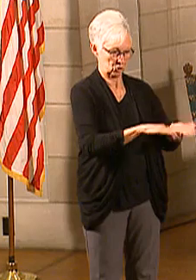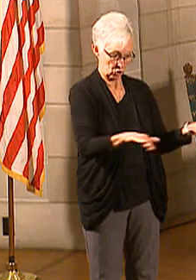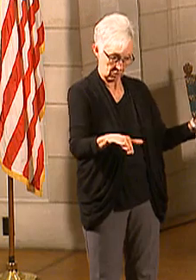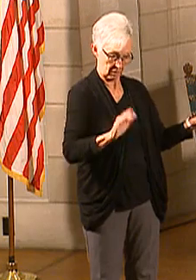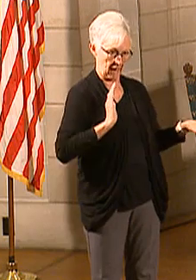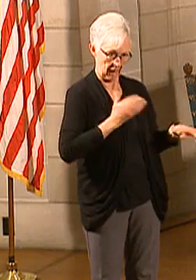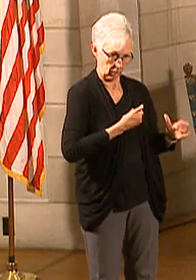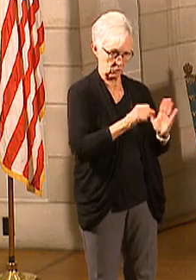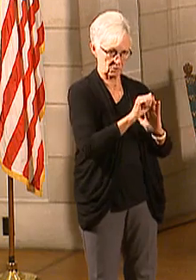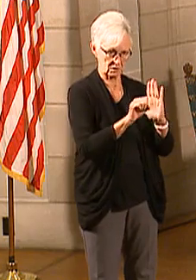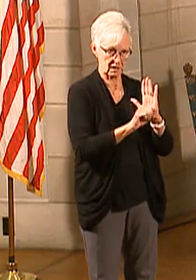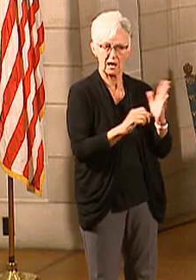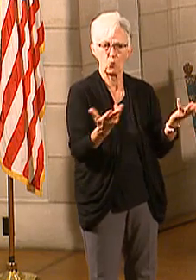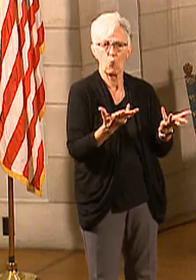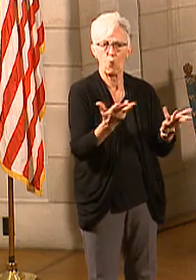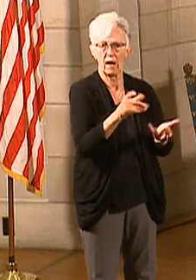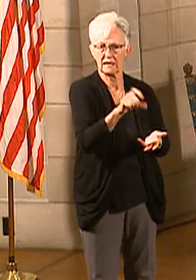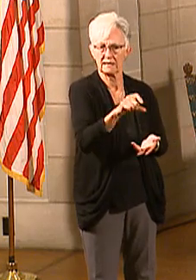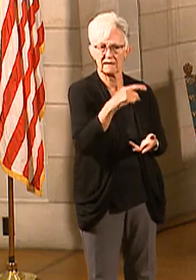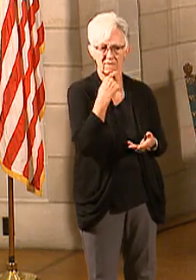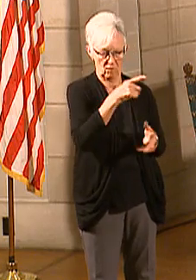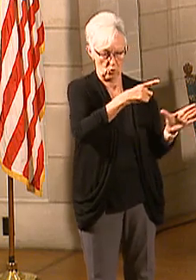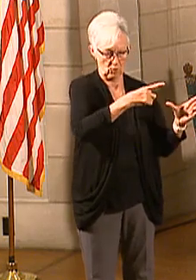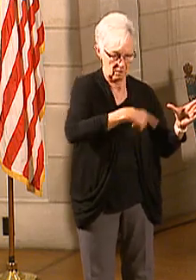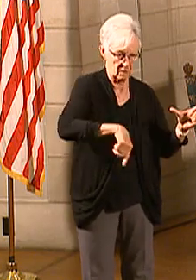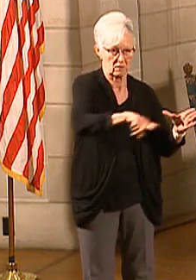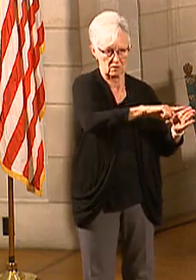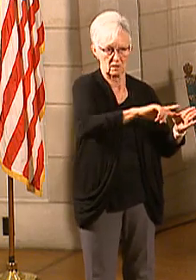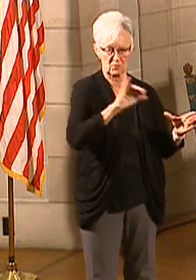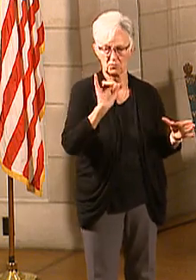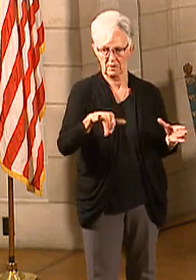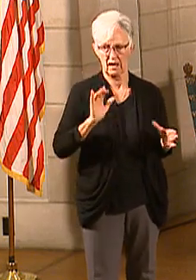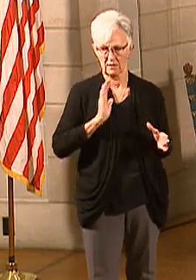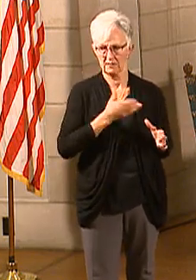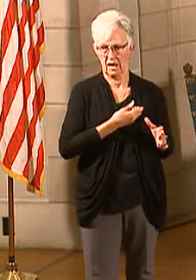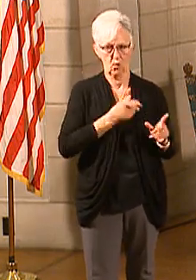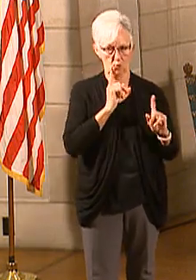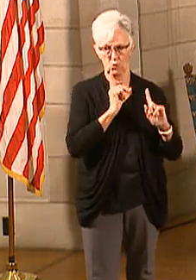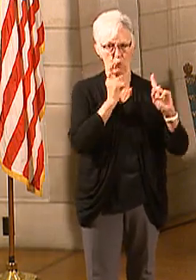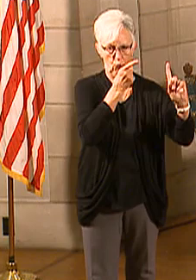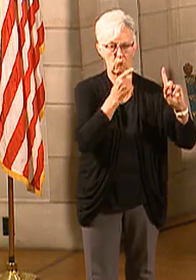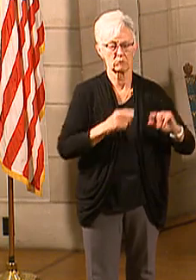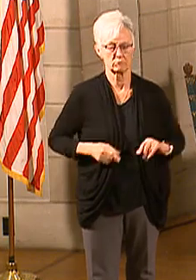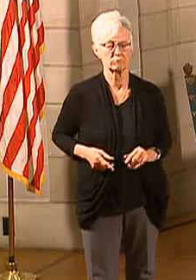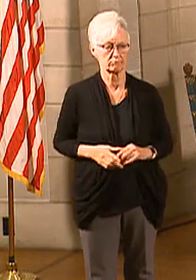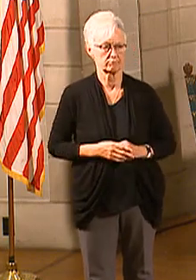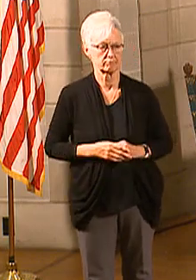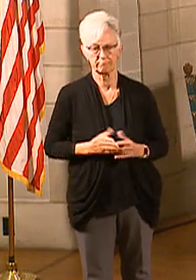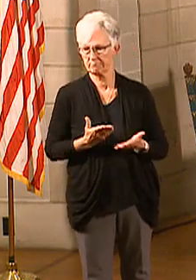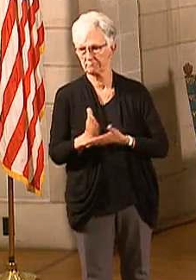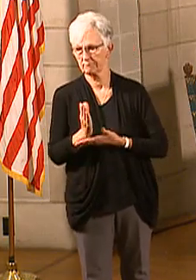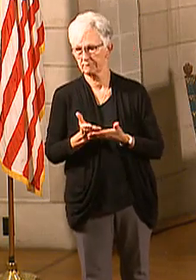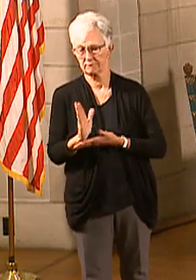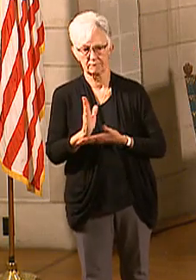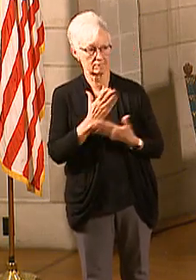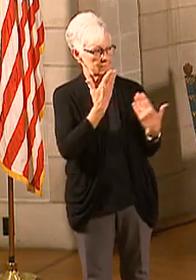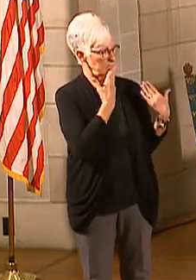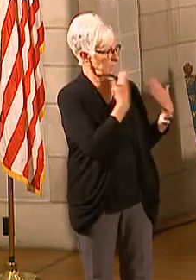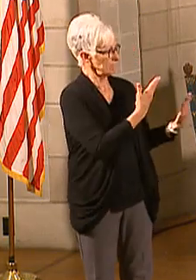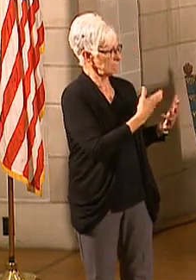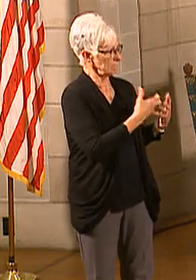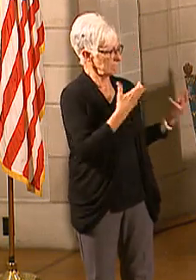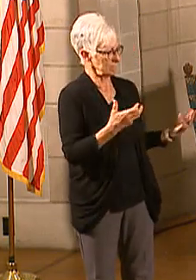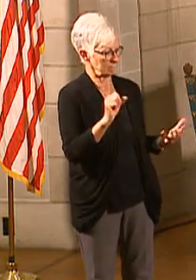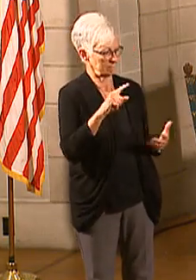of making that transition, and that's what we're going to focus on is those kids. All right. Thank you very much,